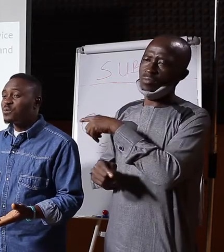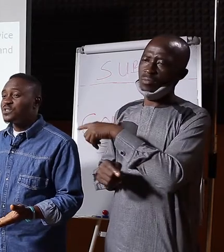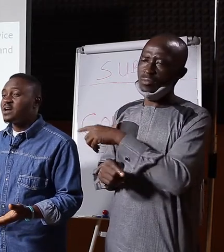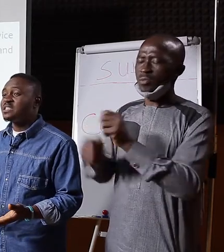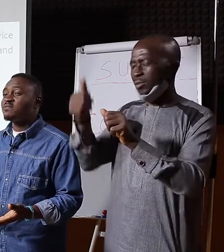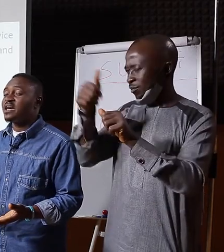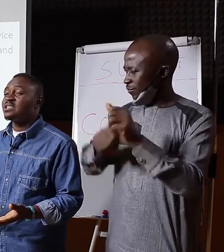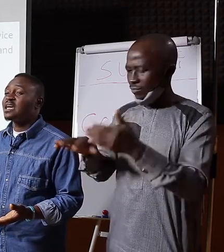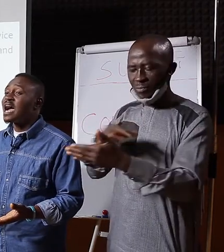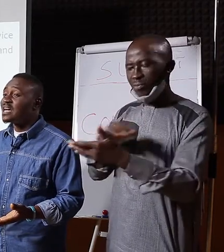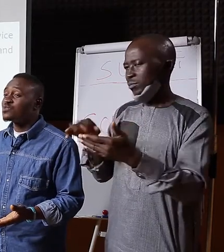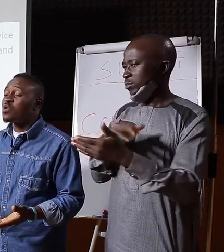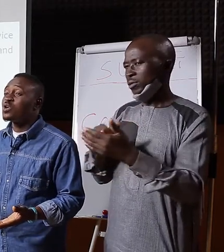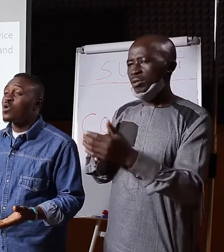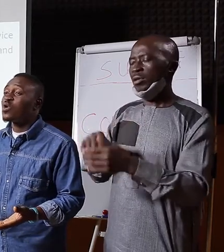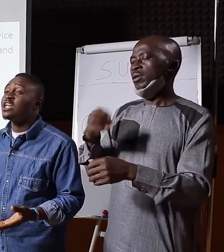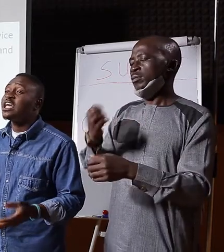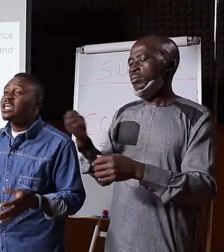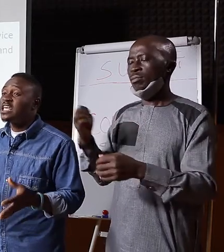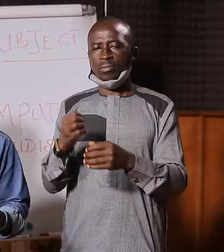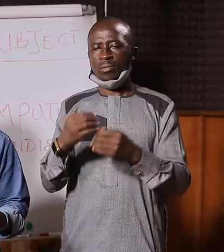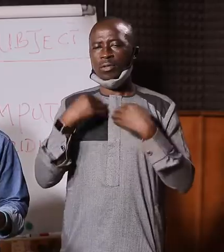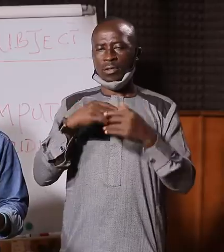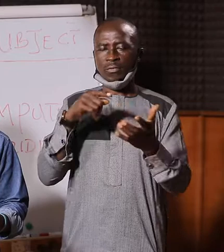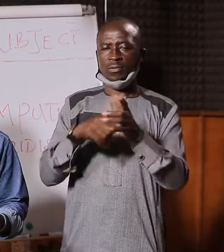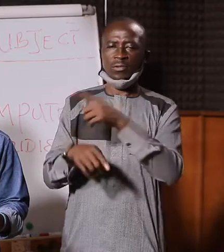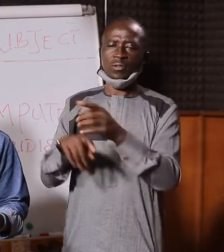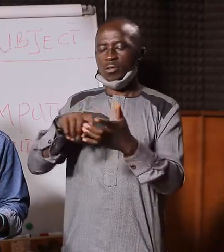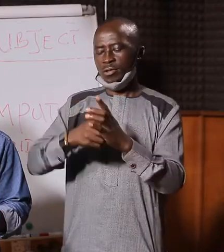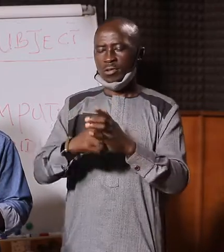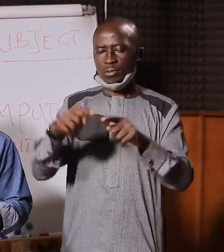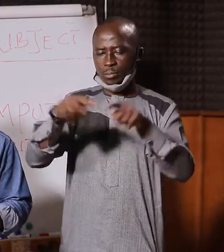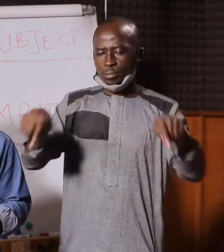Every computerized device has what we call a keyboard,